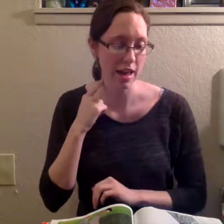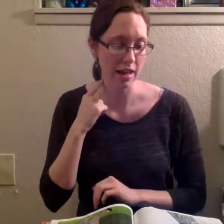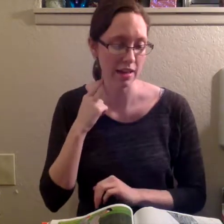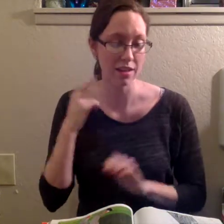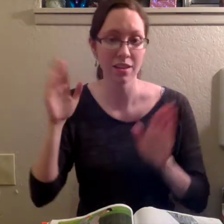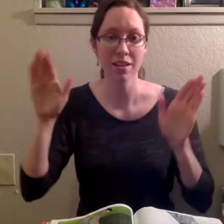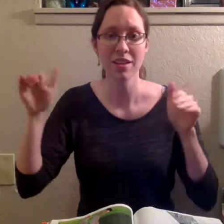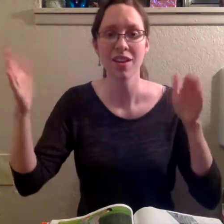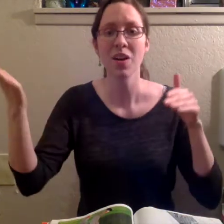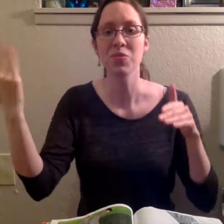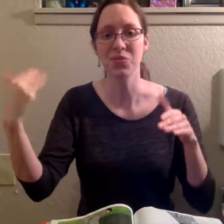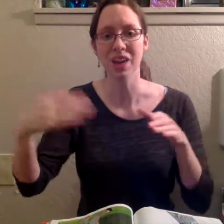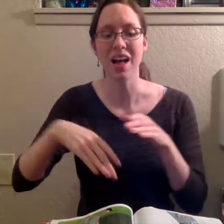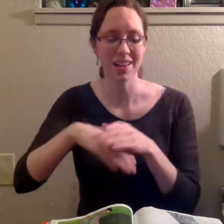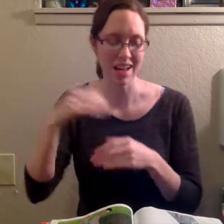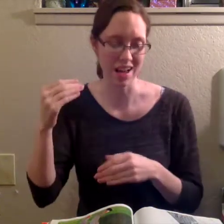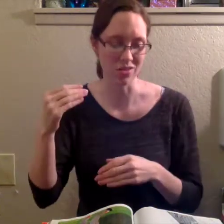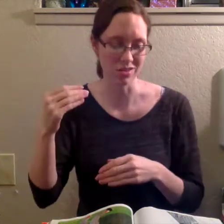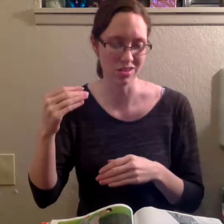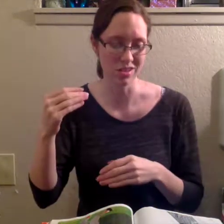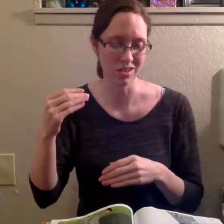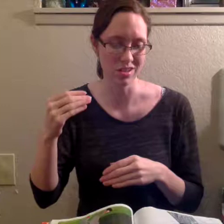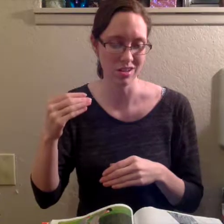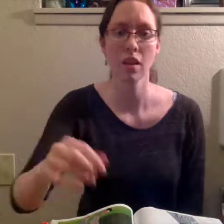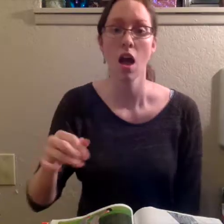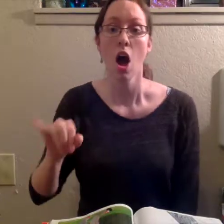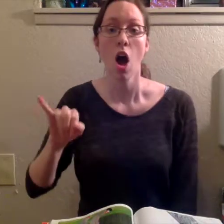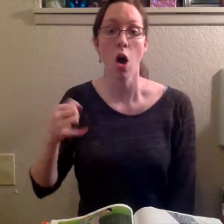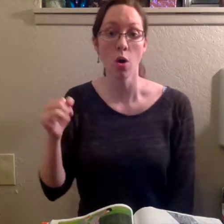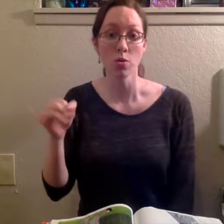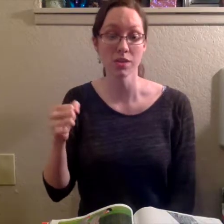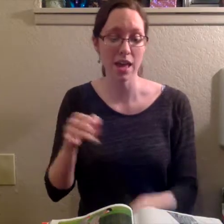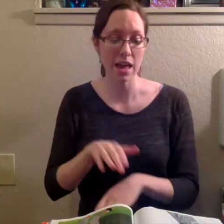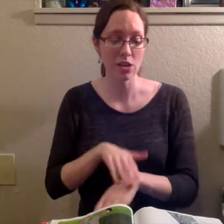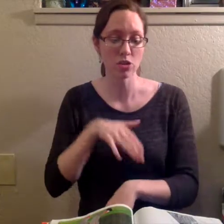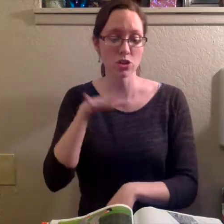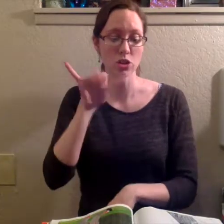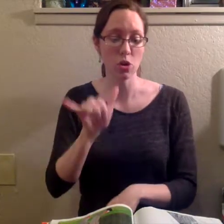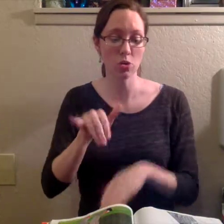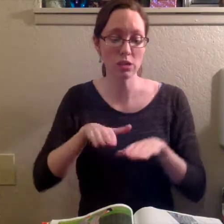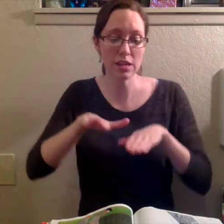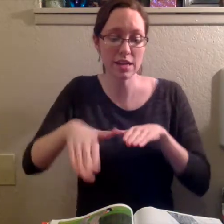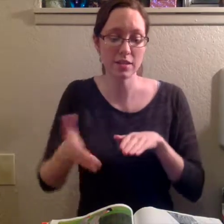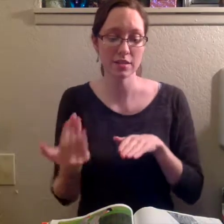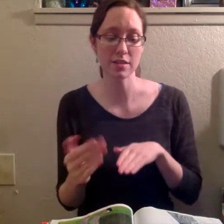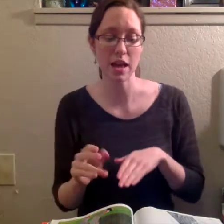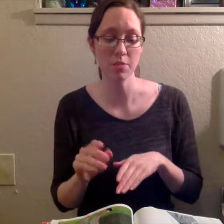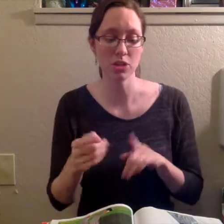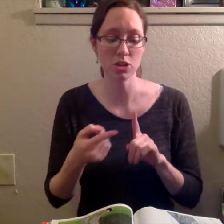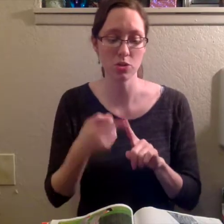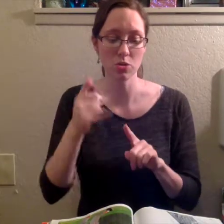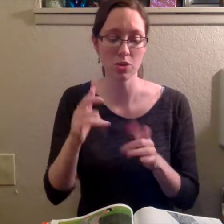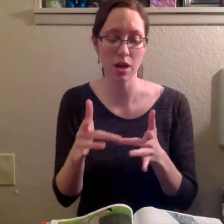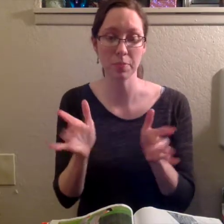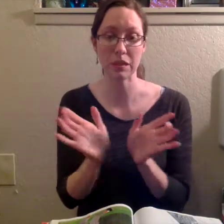Turtleneck flied out. Jose slowly stepped to the